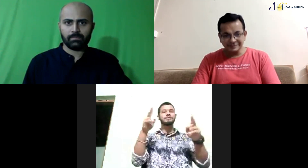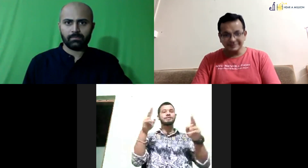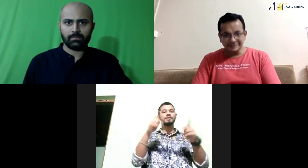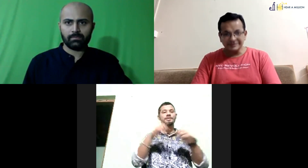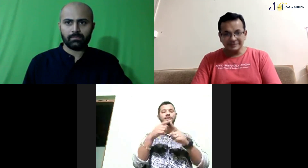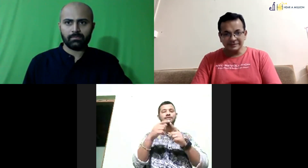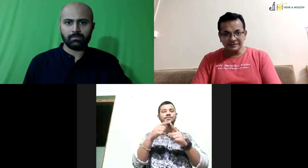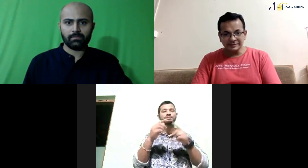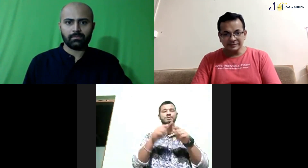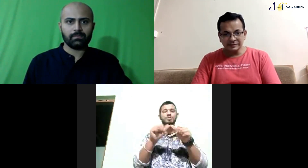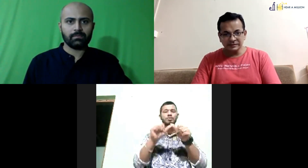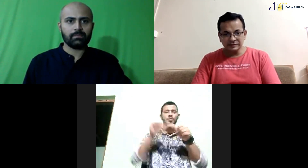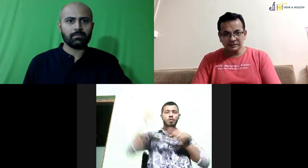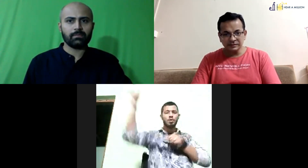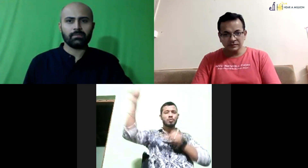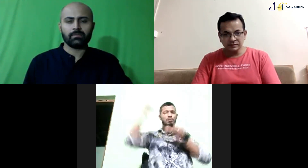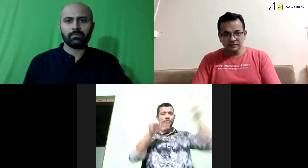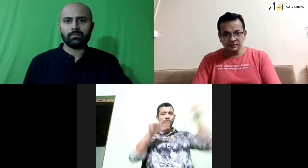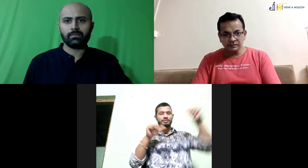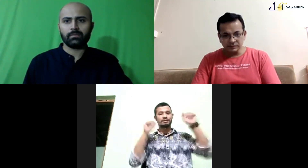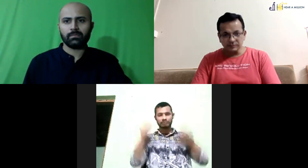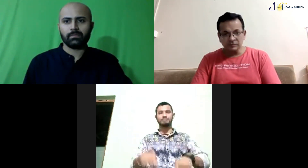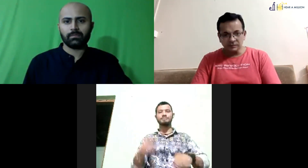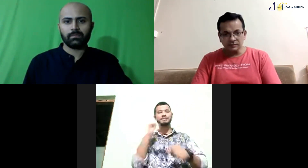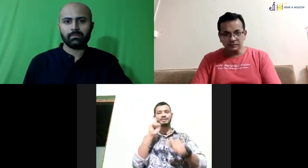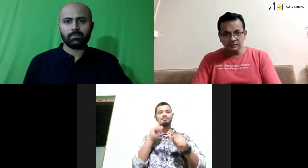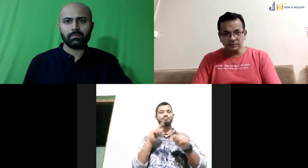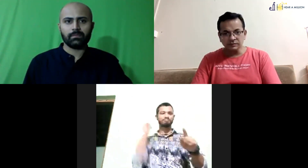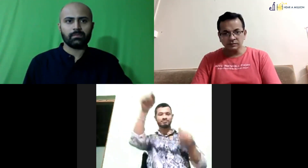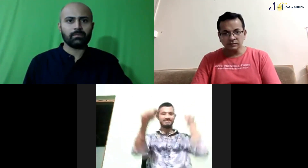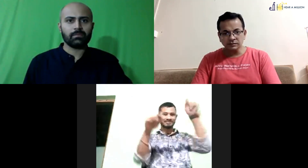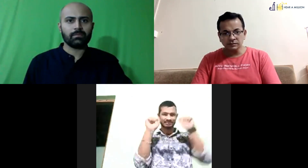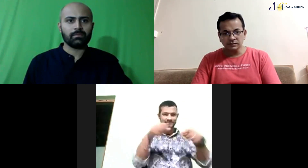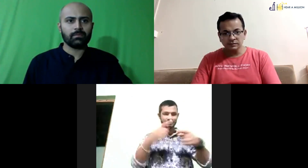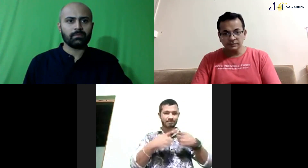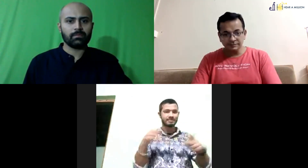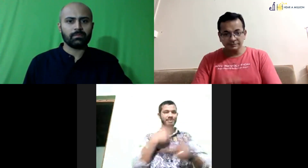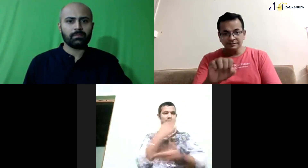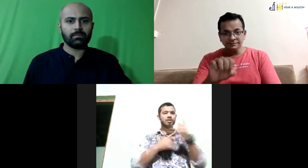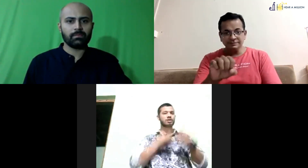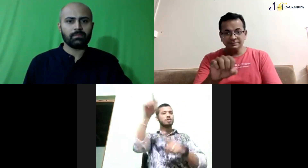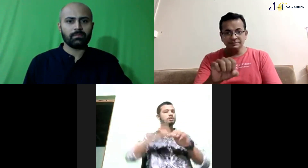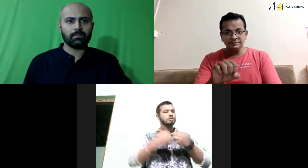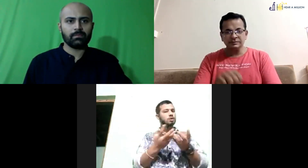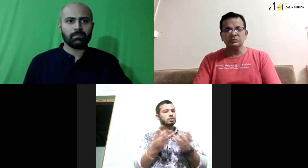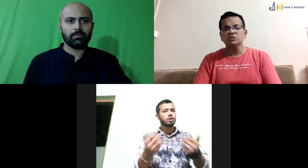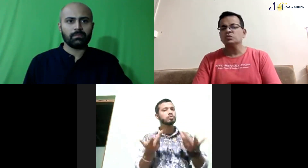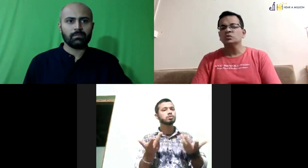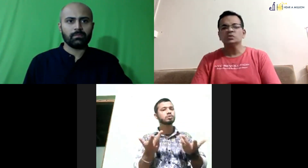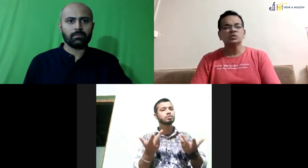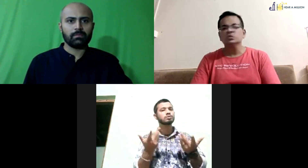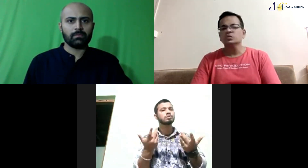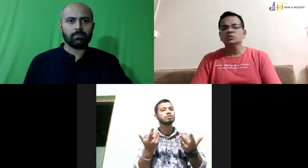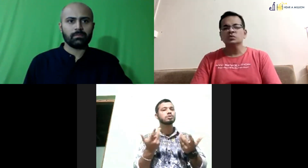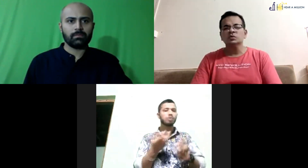any deaf person who are coming from any other state, Delhi, Haryana, they are coming from far away and going to the another